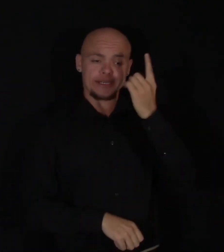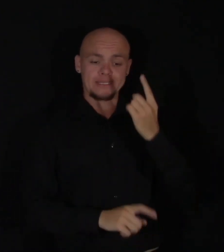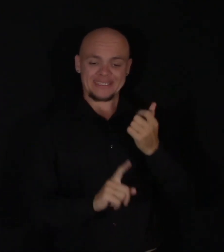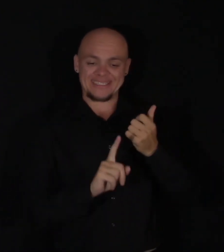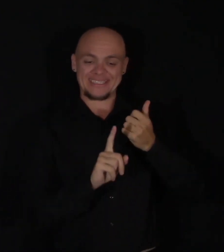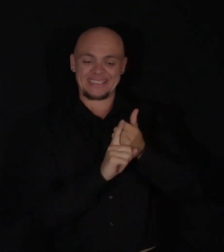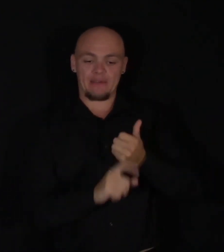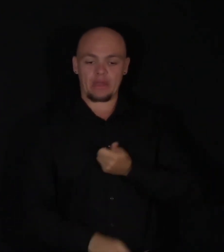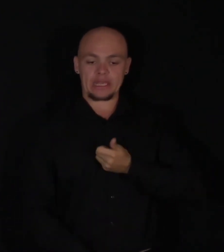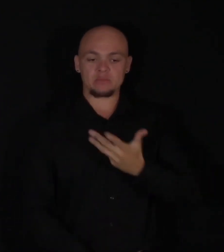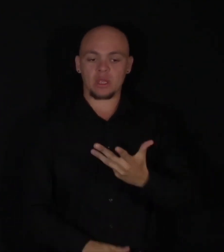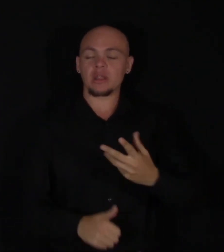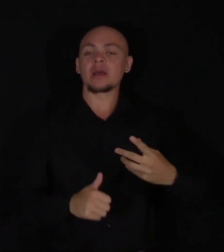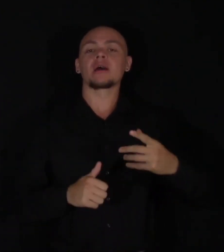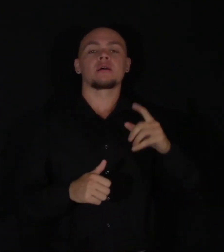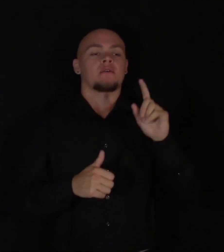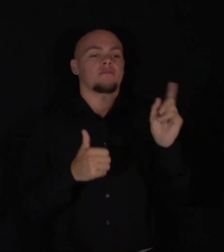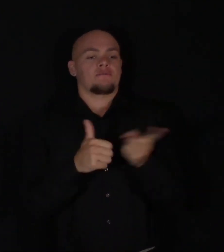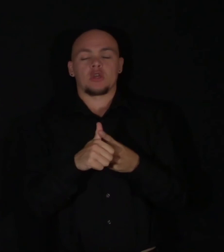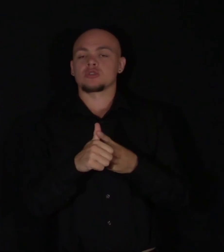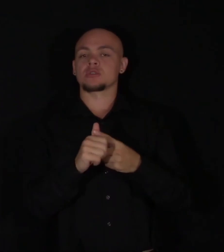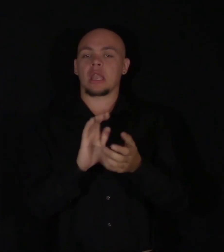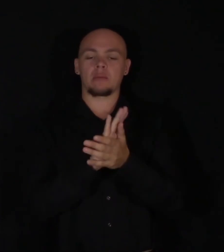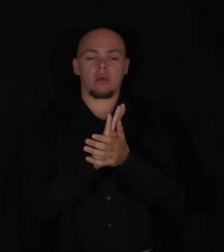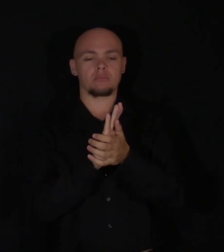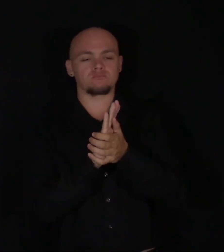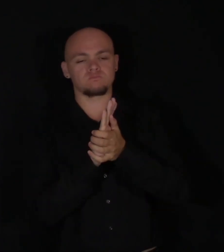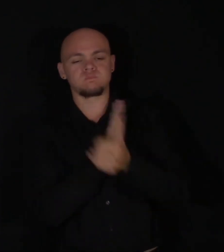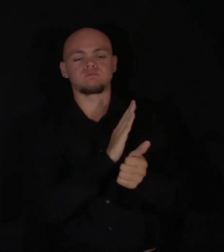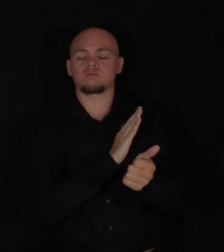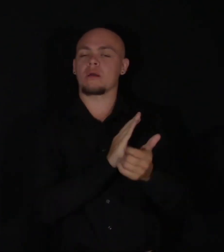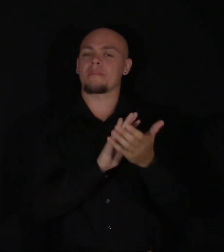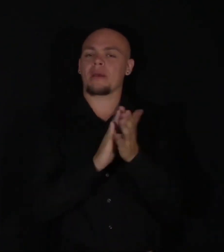it, you have to take the time to master it and make it your own.